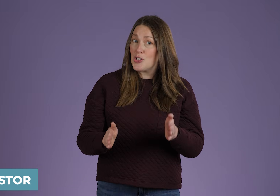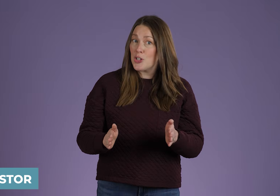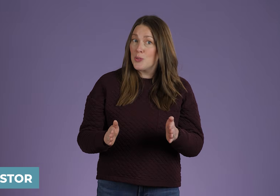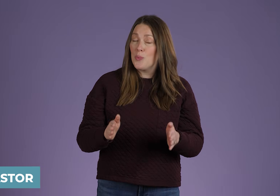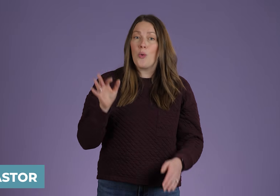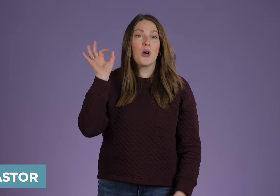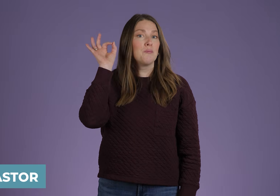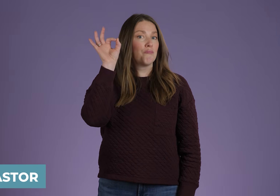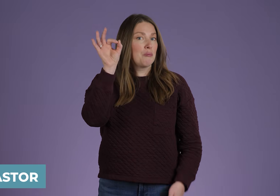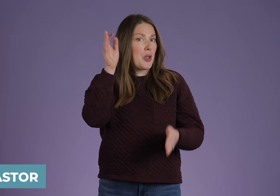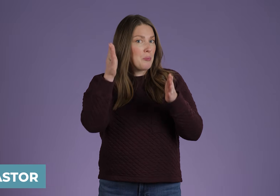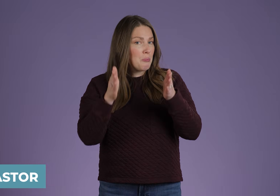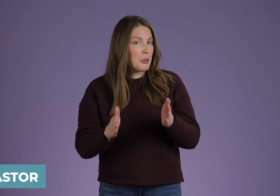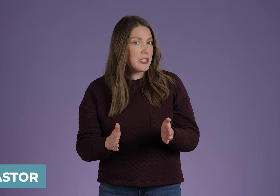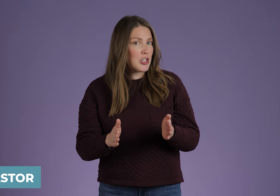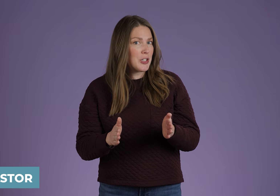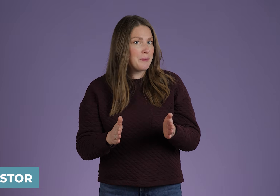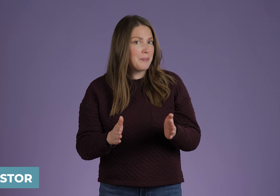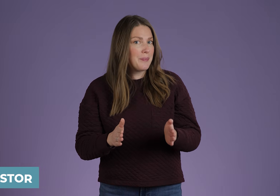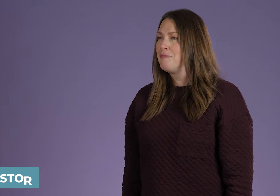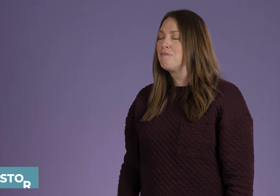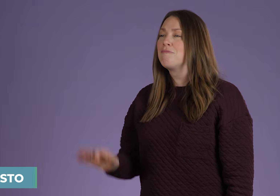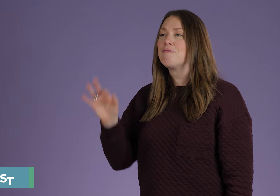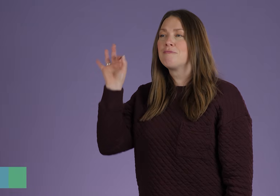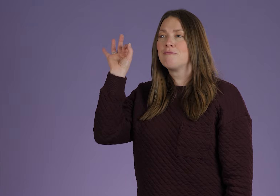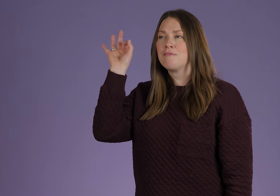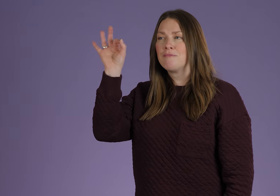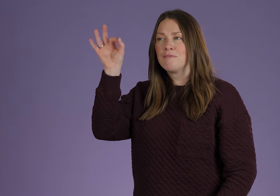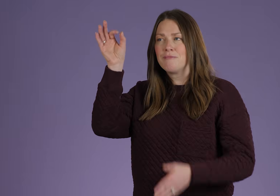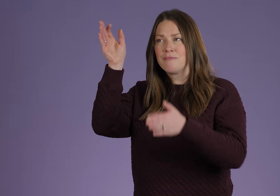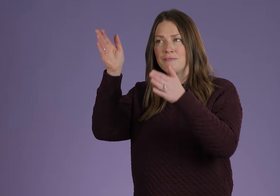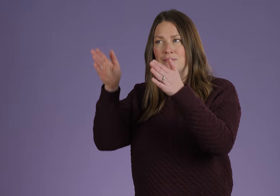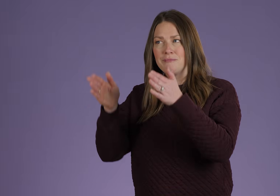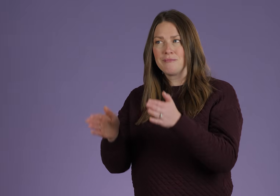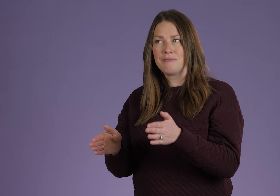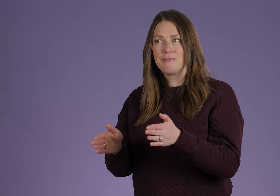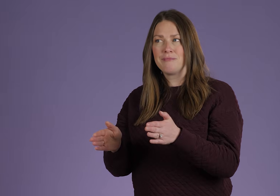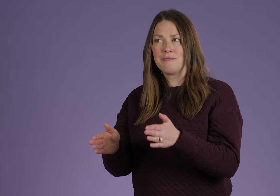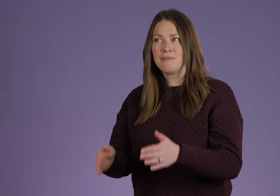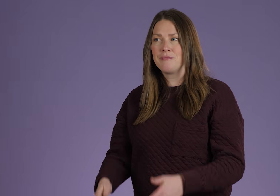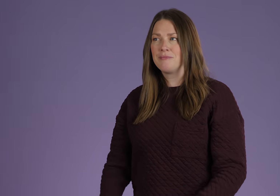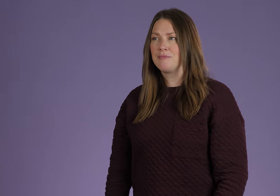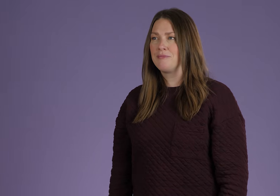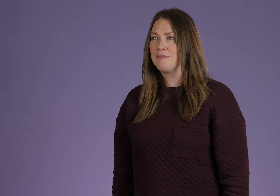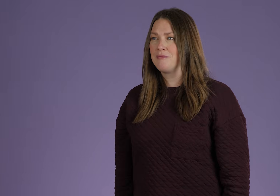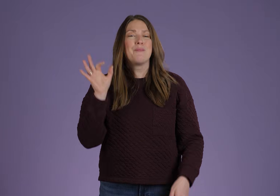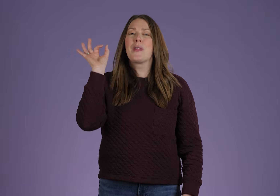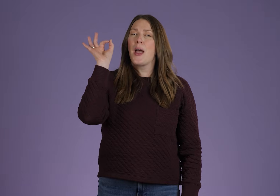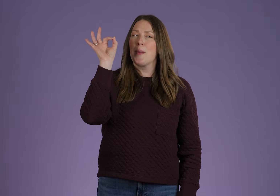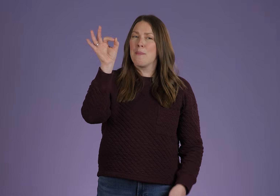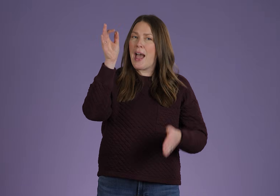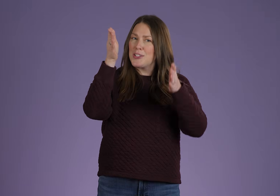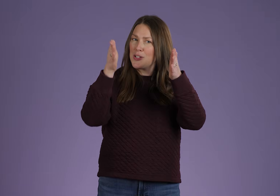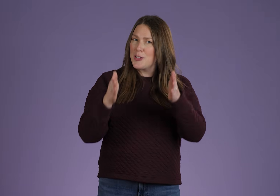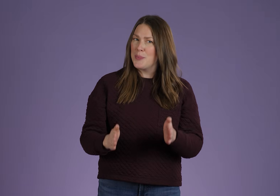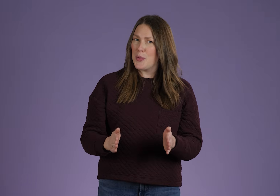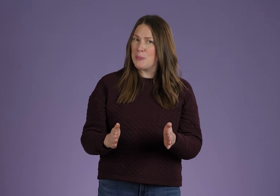Pastor or preacher. The preaching with the agent marker. Pastor or